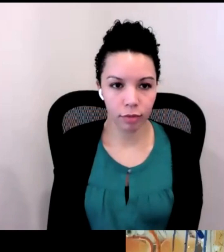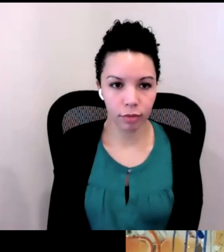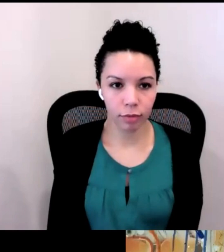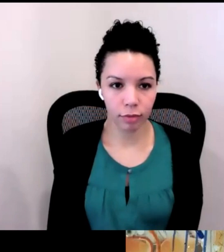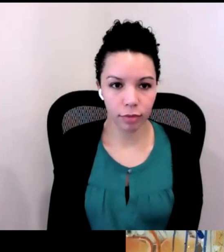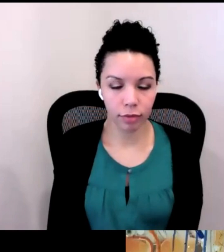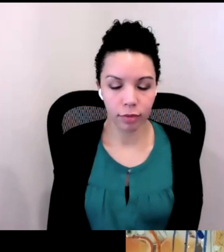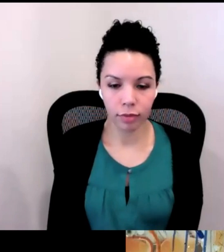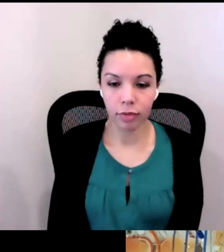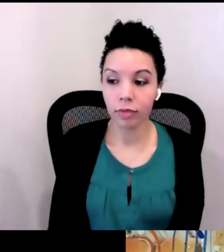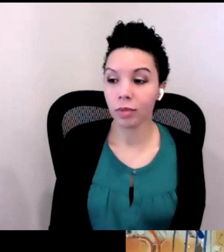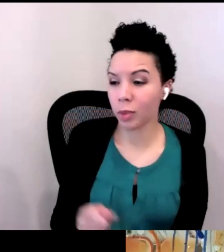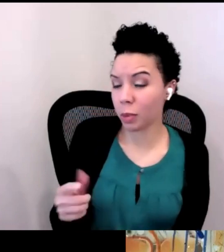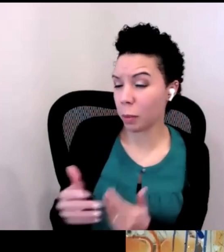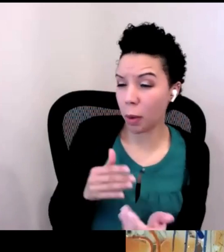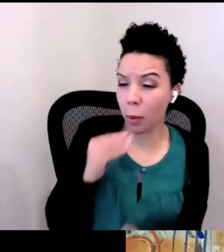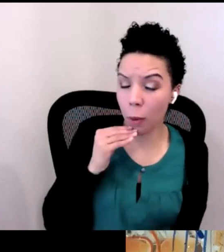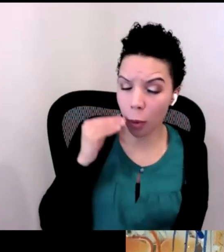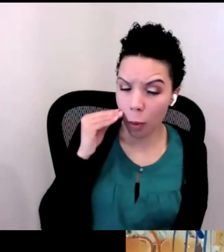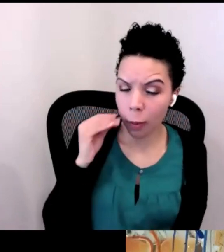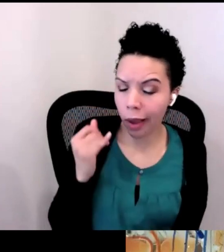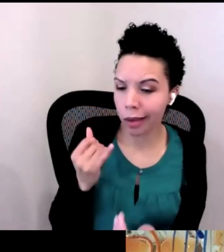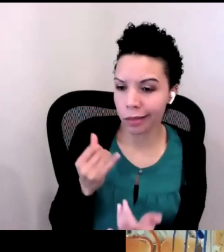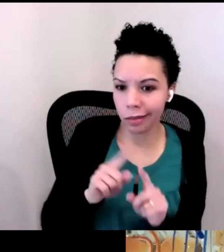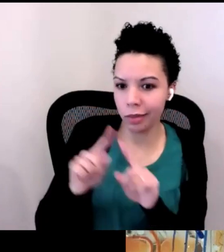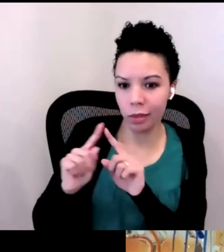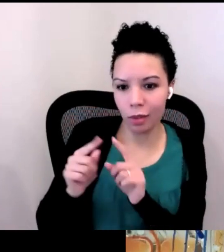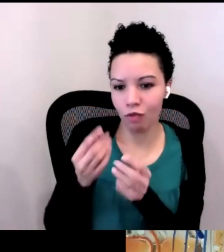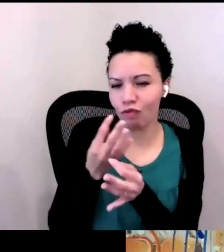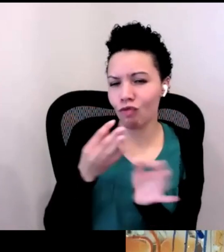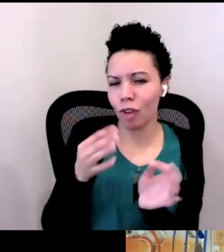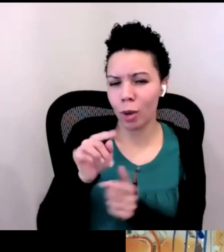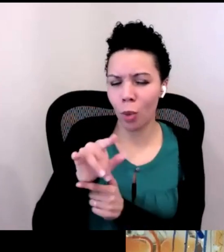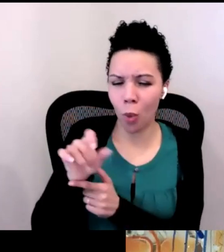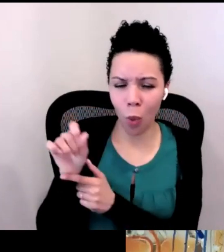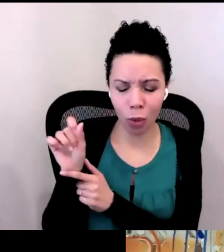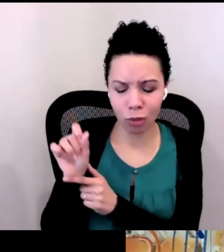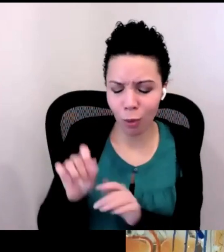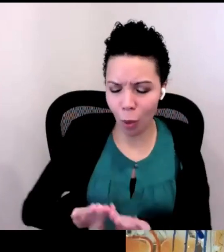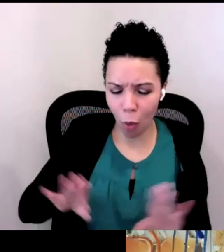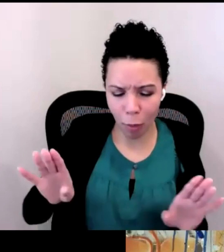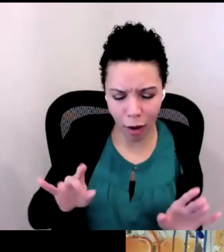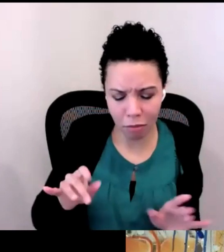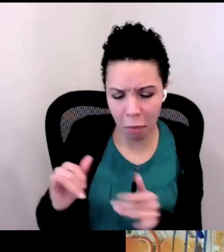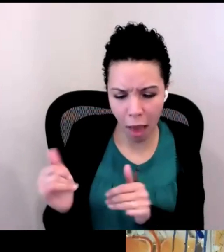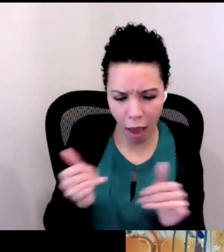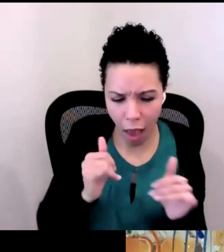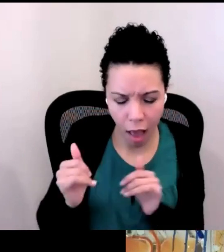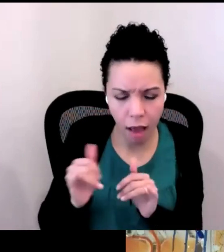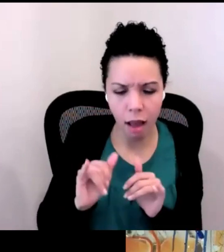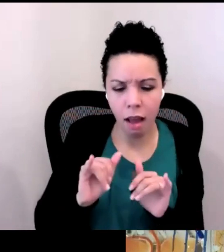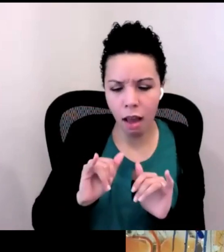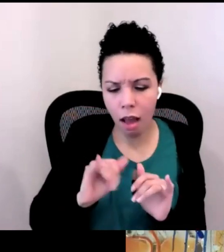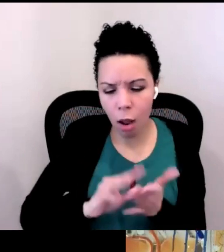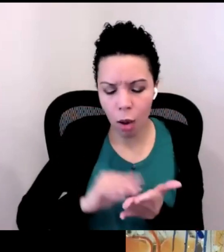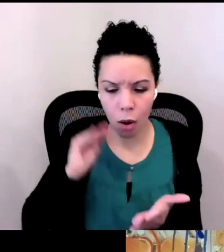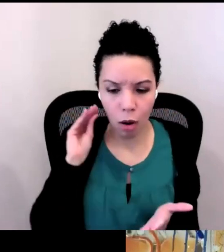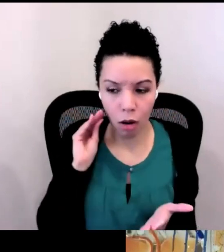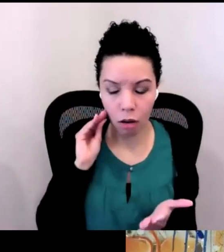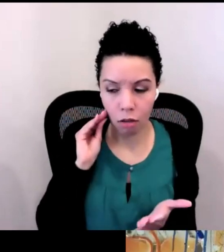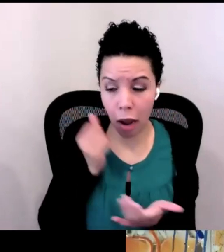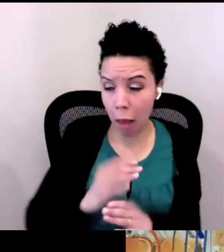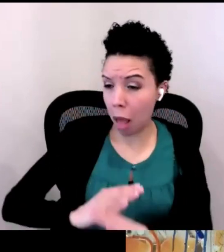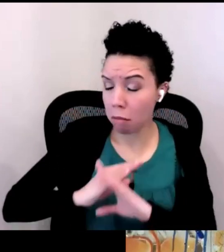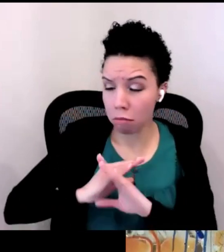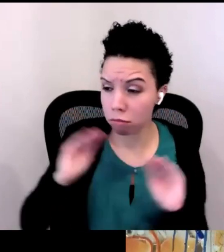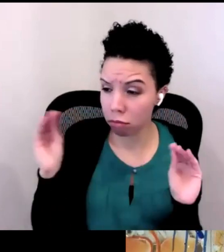just start playing around. And Yeah. there's nothing stopping you from doing that except your own desire, right? Yeah, It's